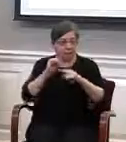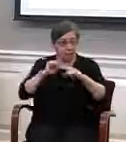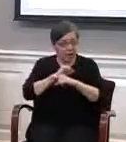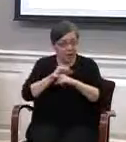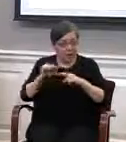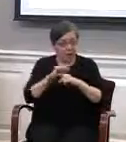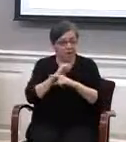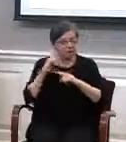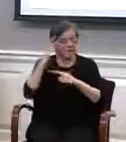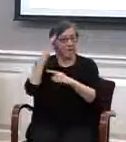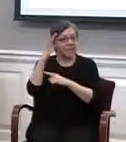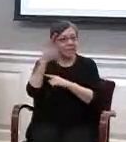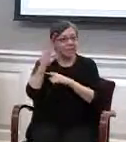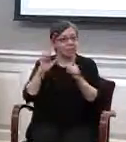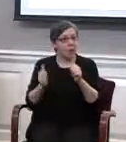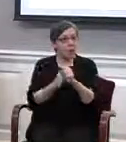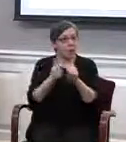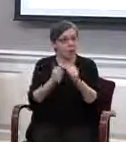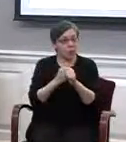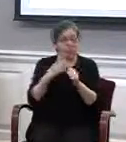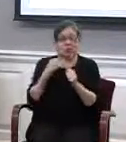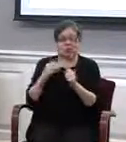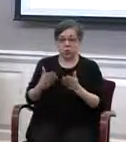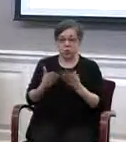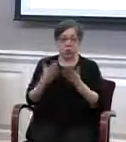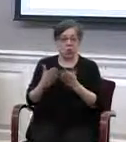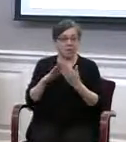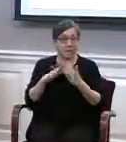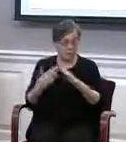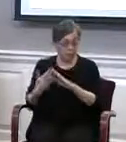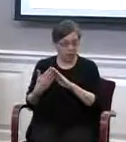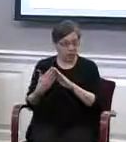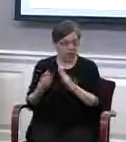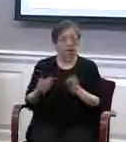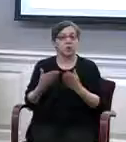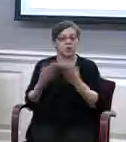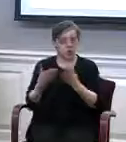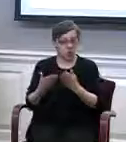as for leadership and service to the community and to the nation.